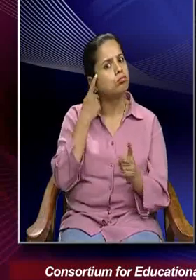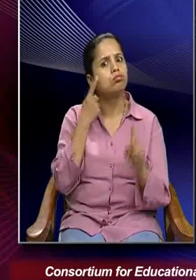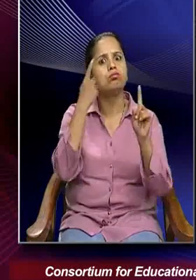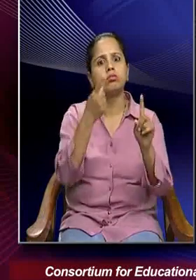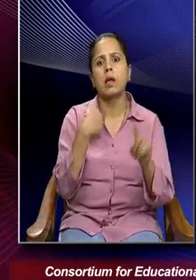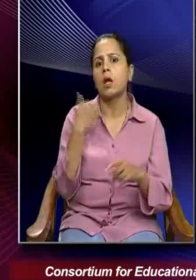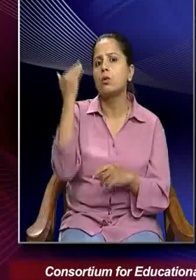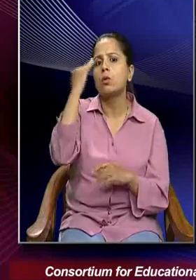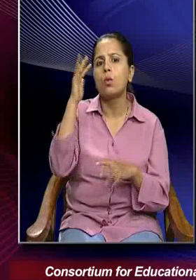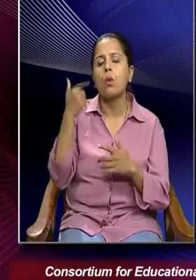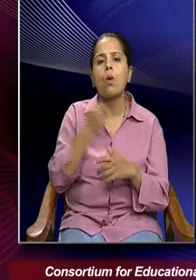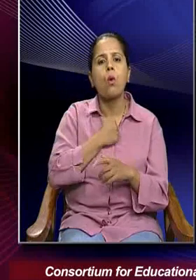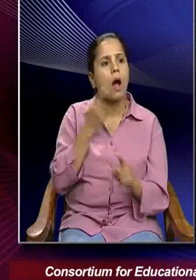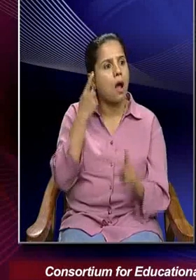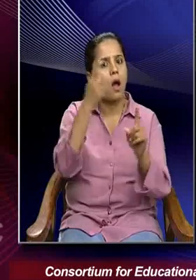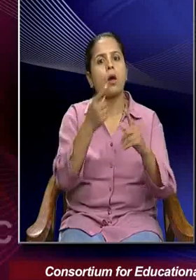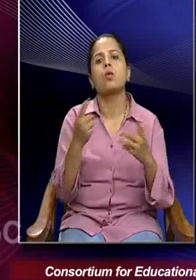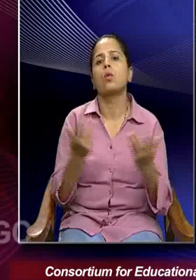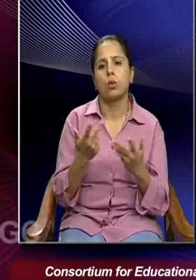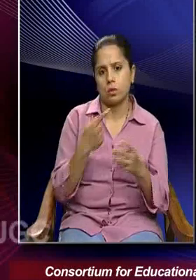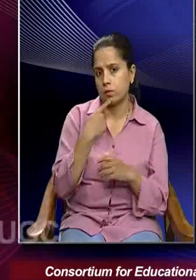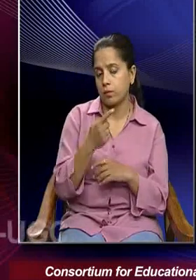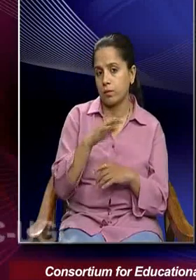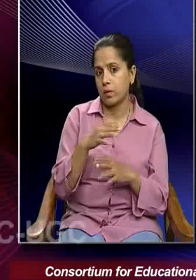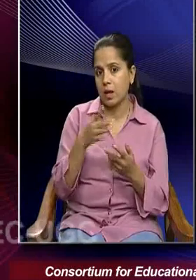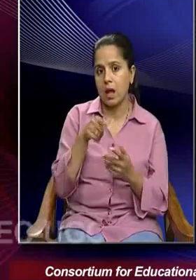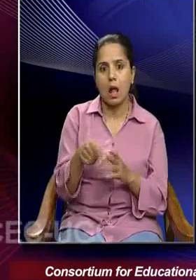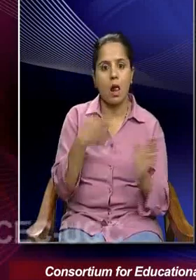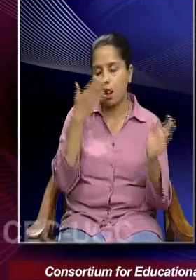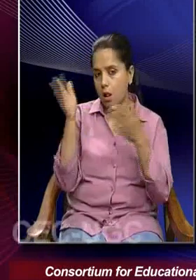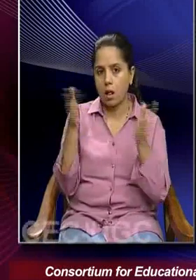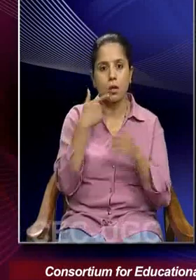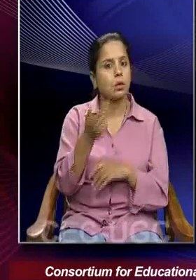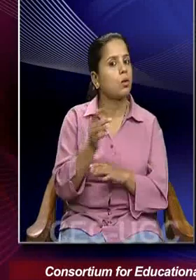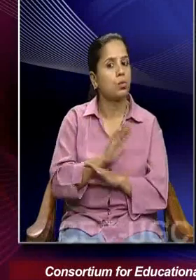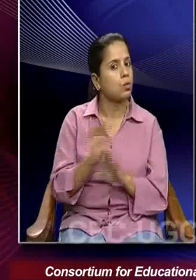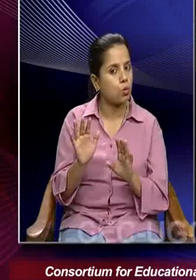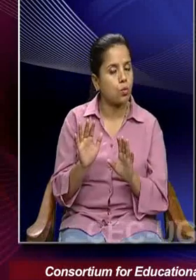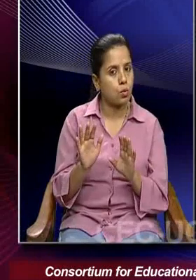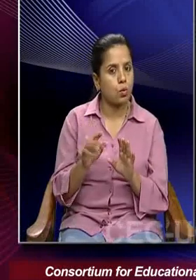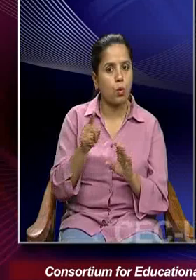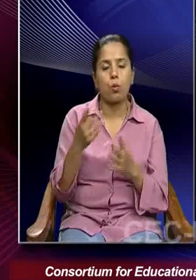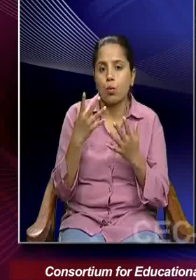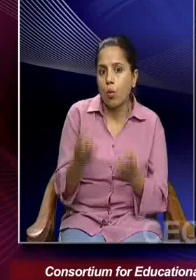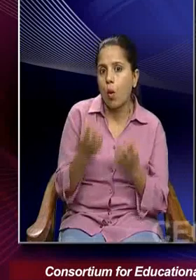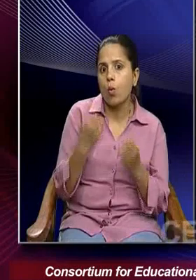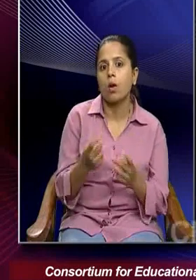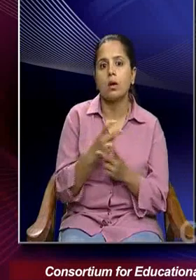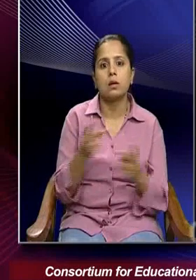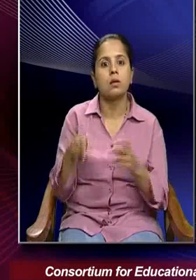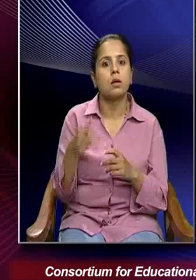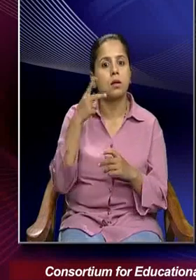is our internal goal without getting distracted by the desires which